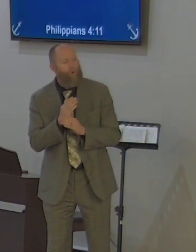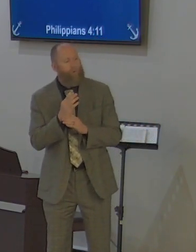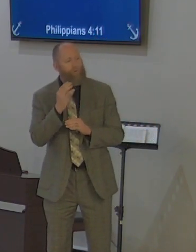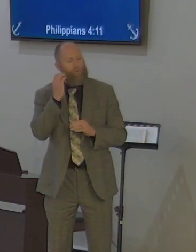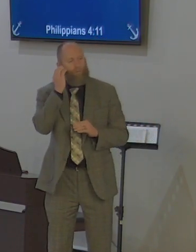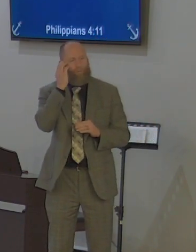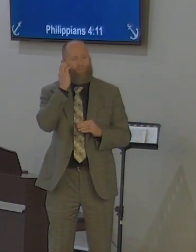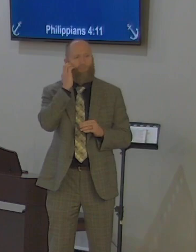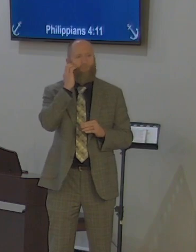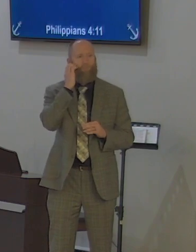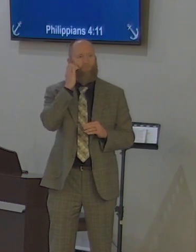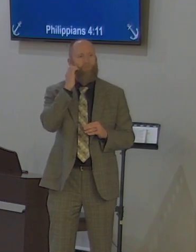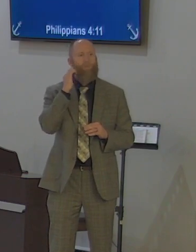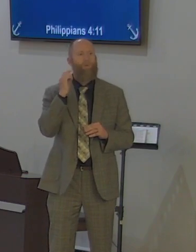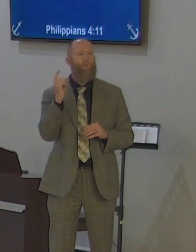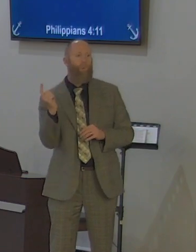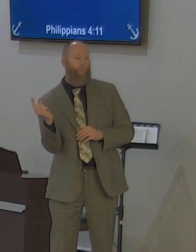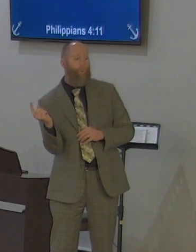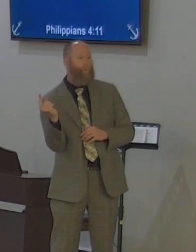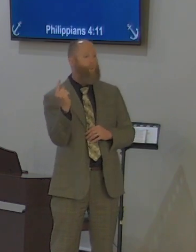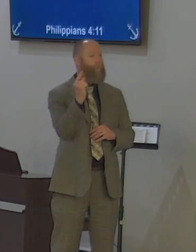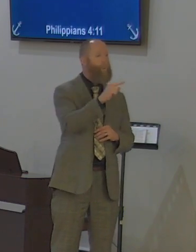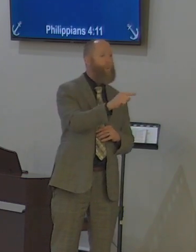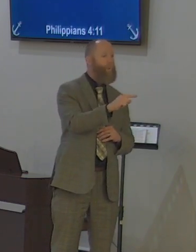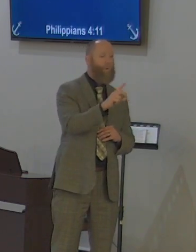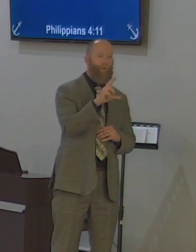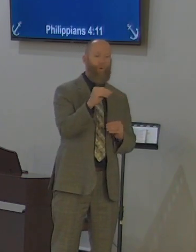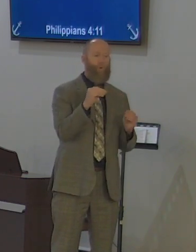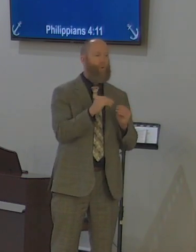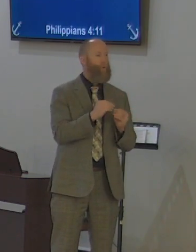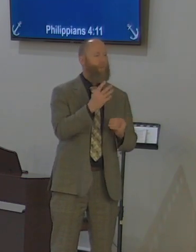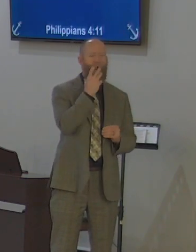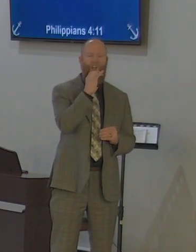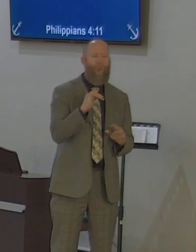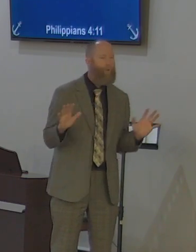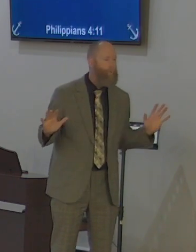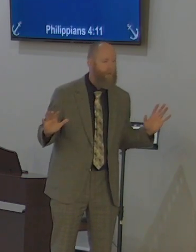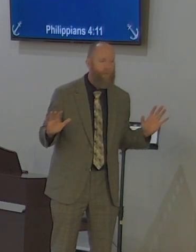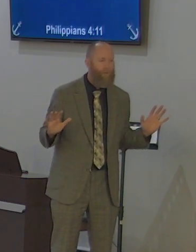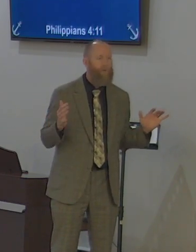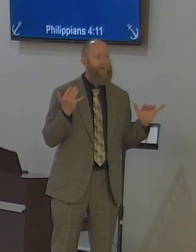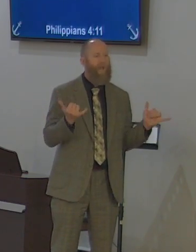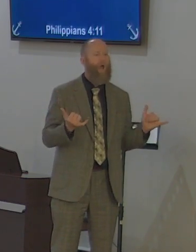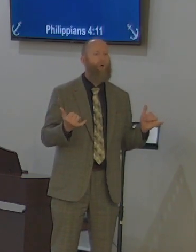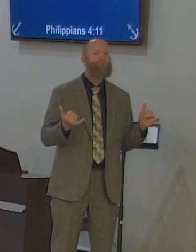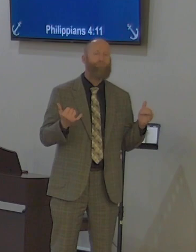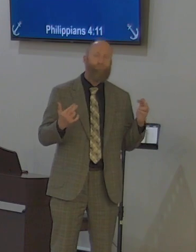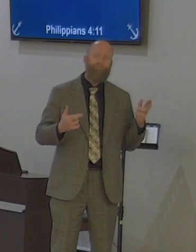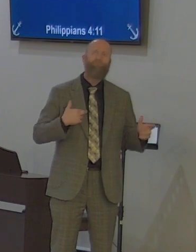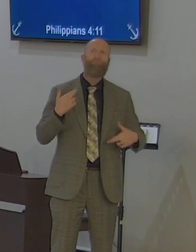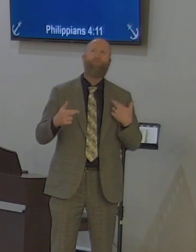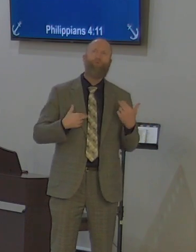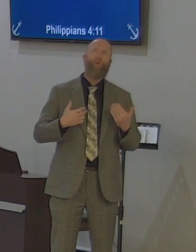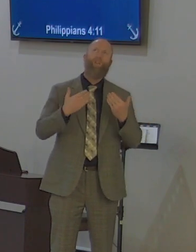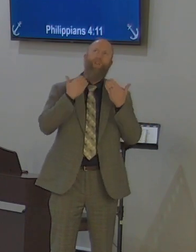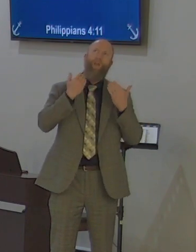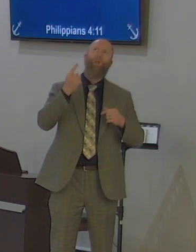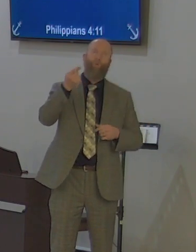being morose and angry at God, they'll thank God and rejoice in the life they have together.